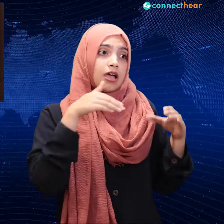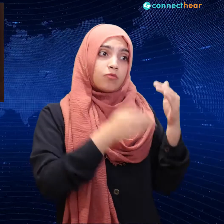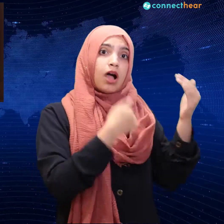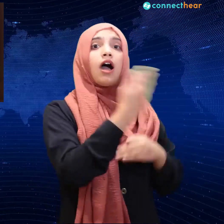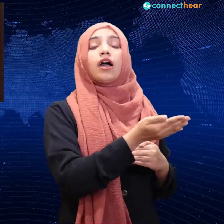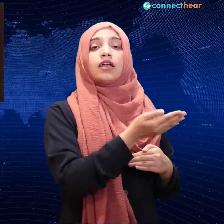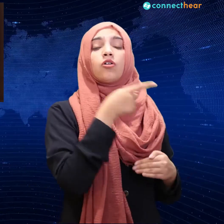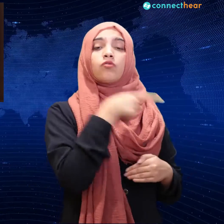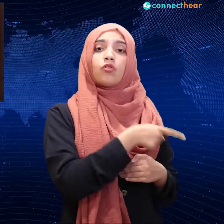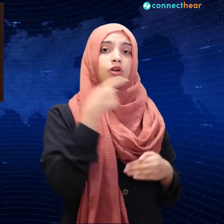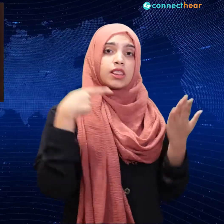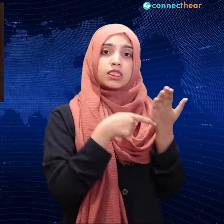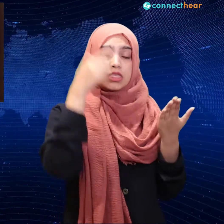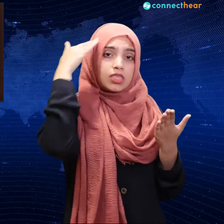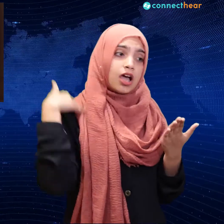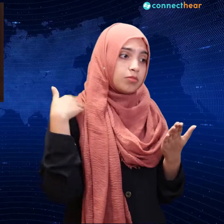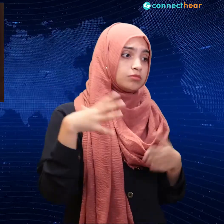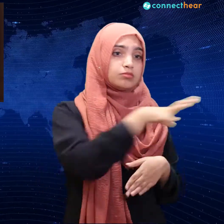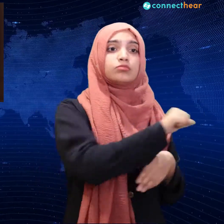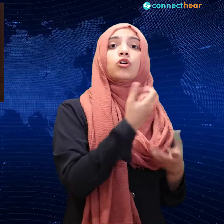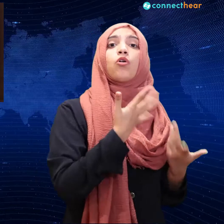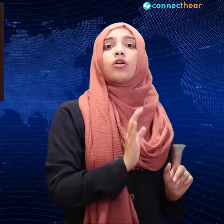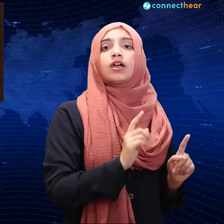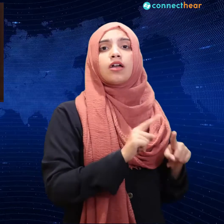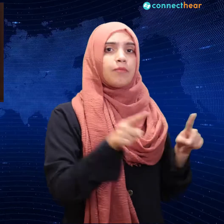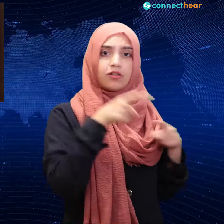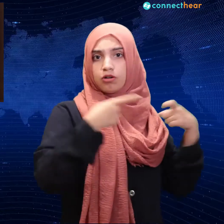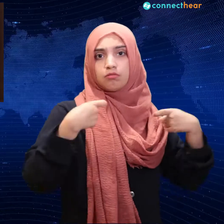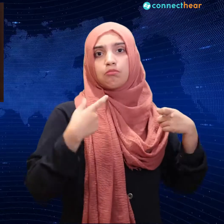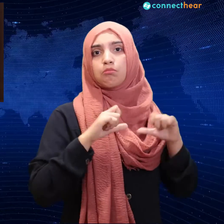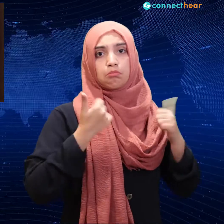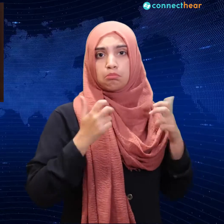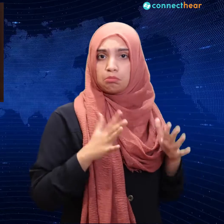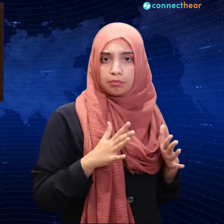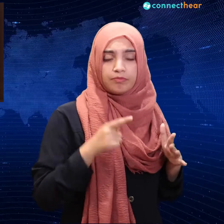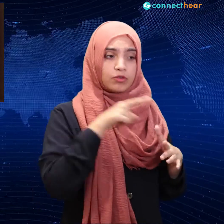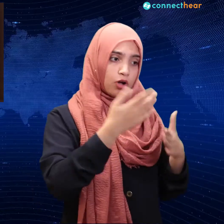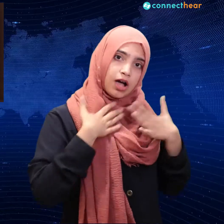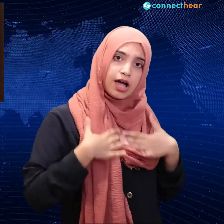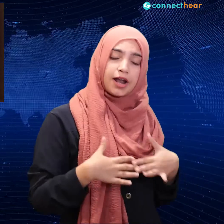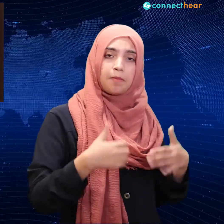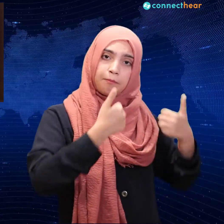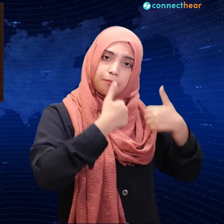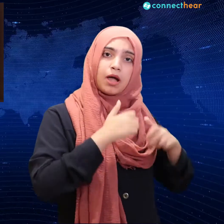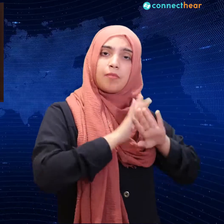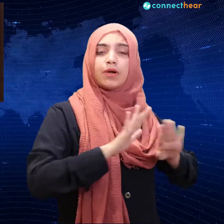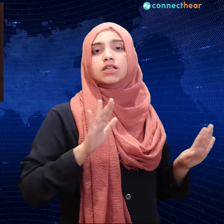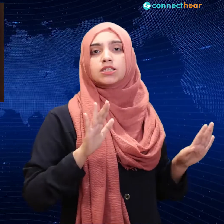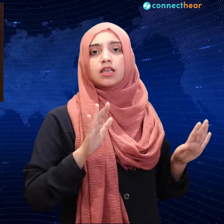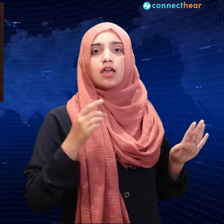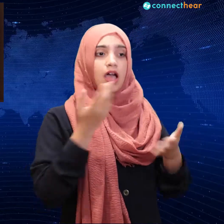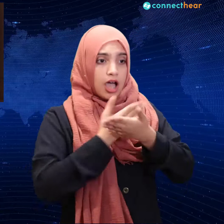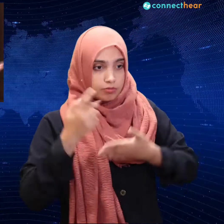happened, I feel give them time. I feel very strongly that it's a mistake to think